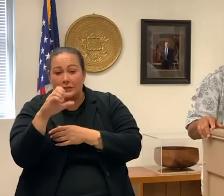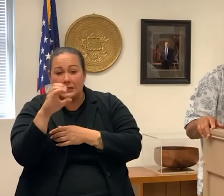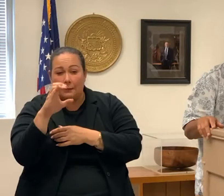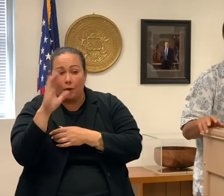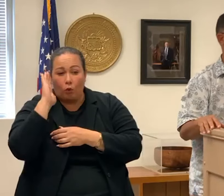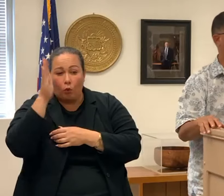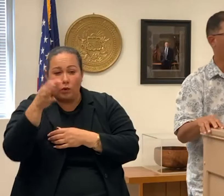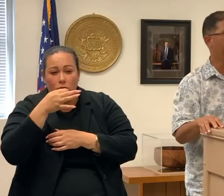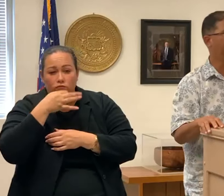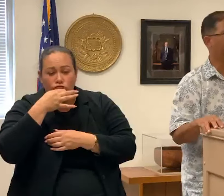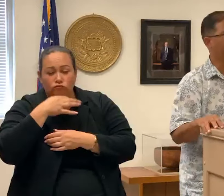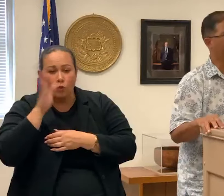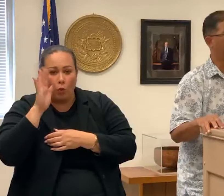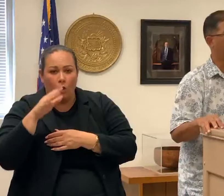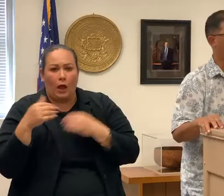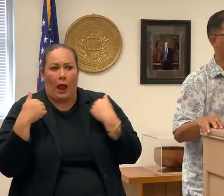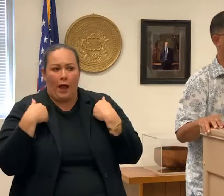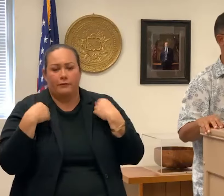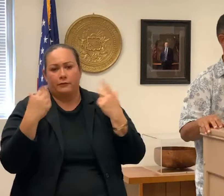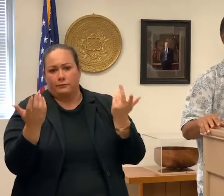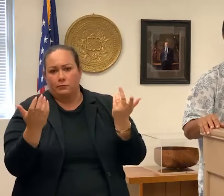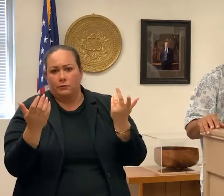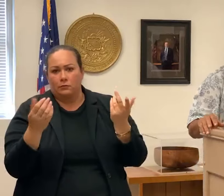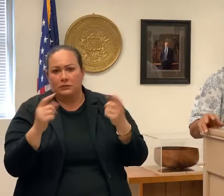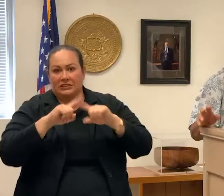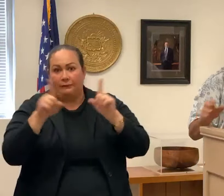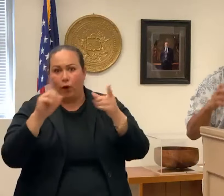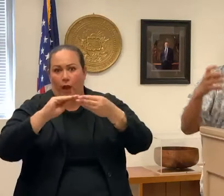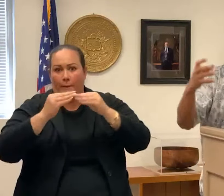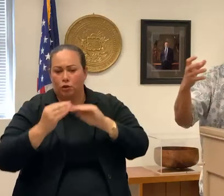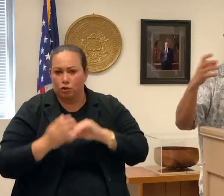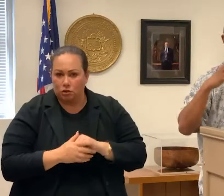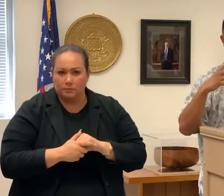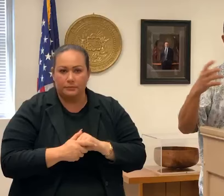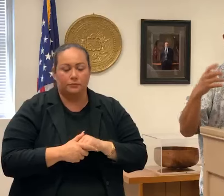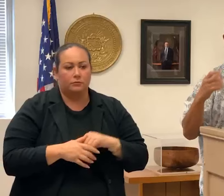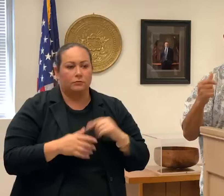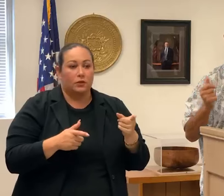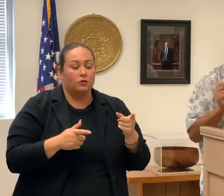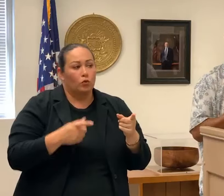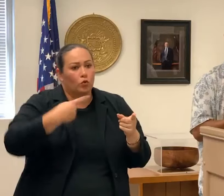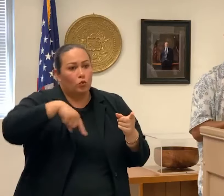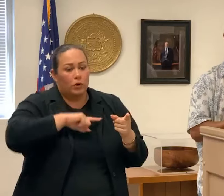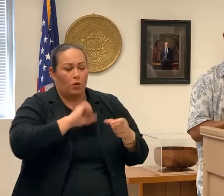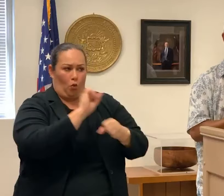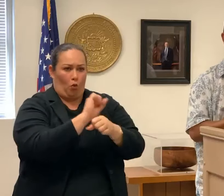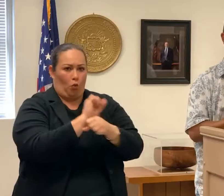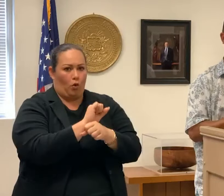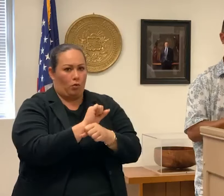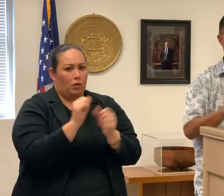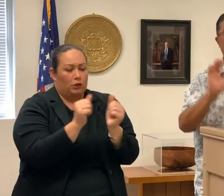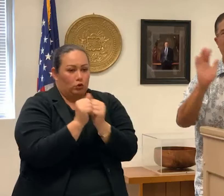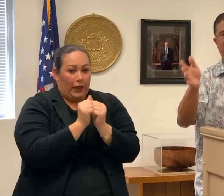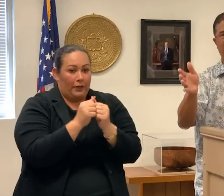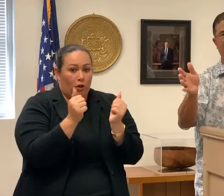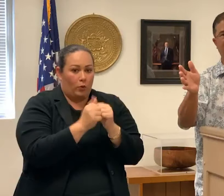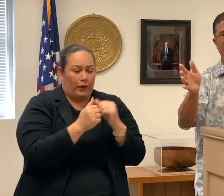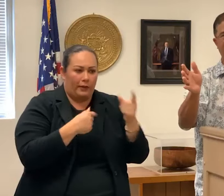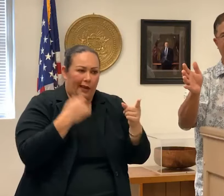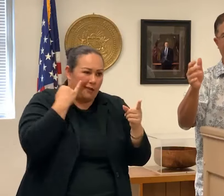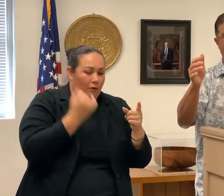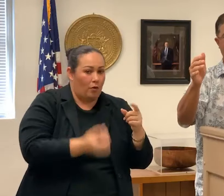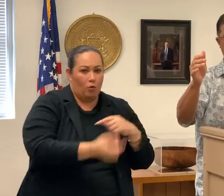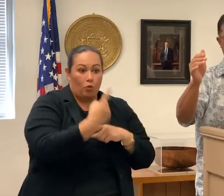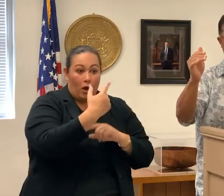proud of the people that we're working with, because what they're telling us is that, Jimmy, we'll work with each other to figure out if one